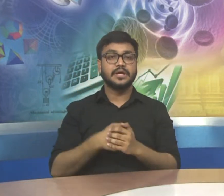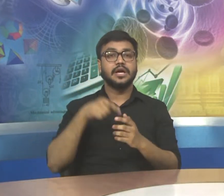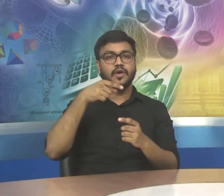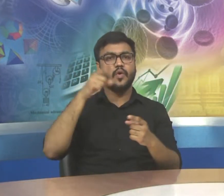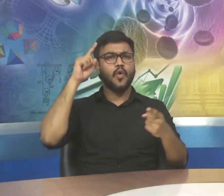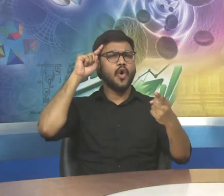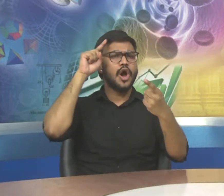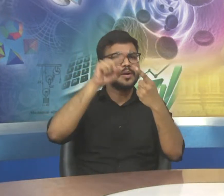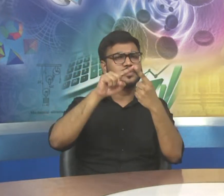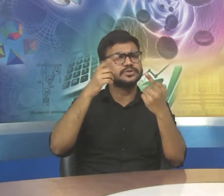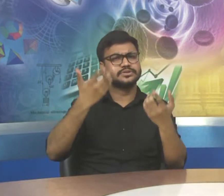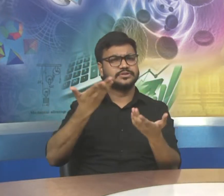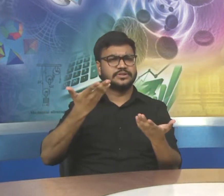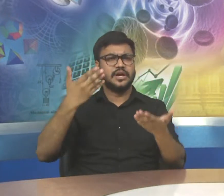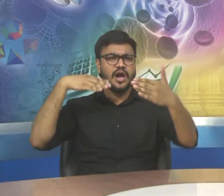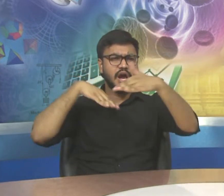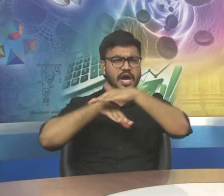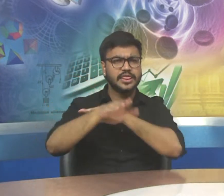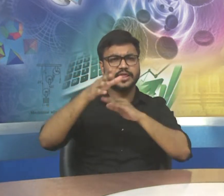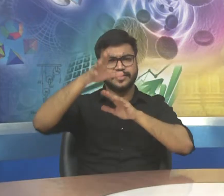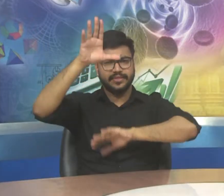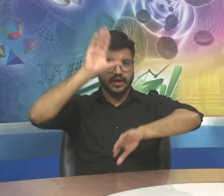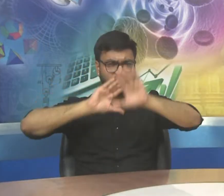part 2 and their objectives are: